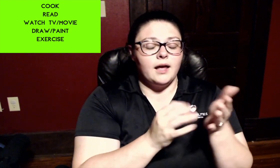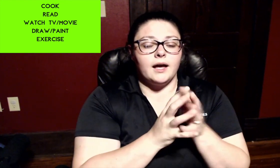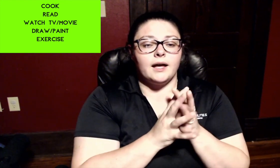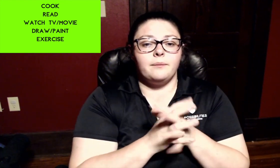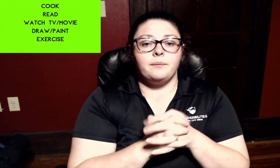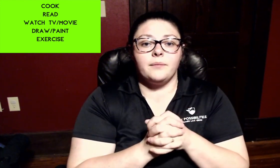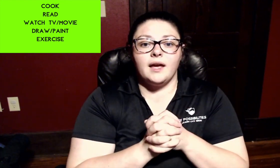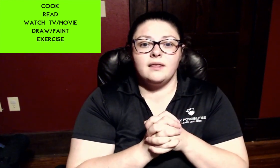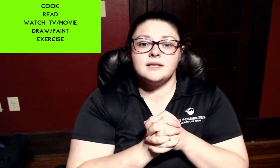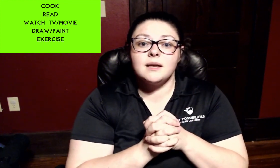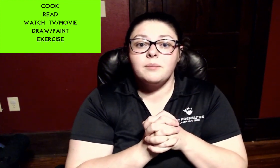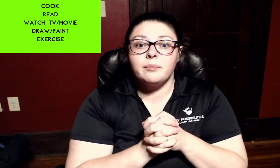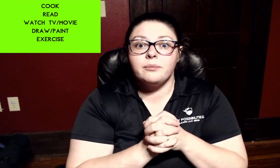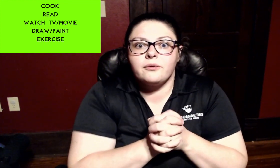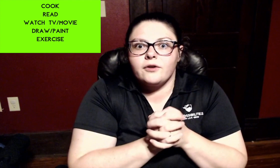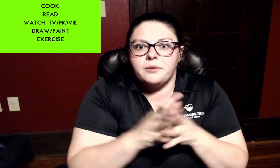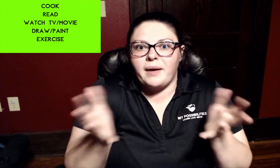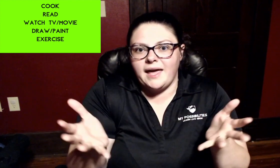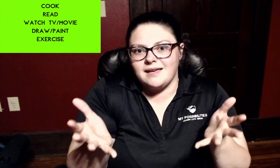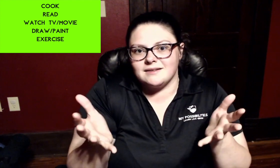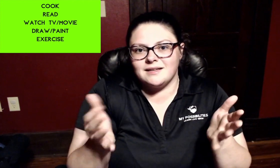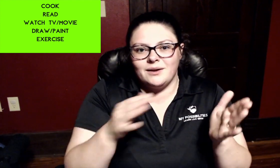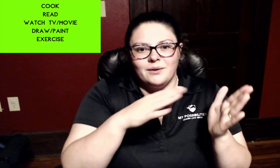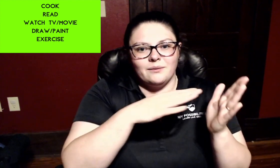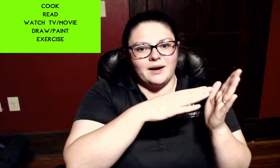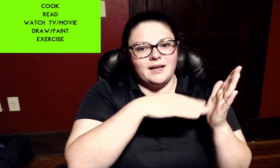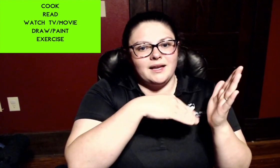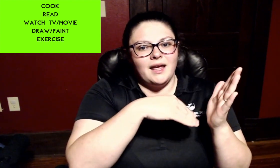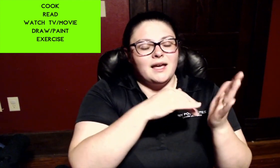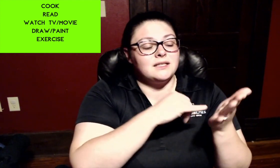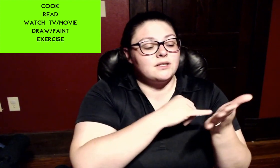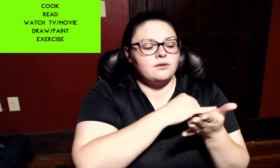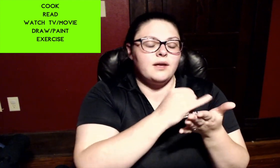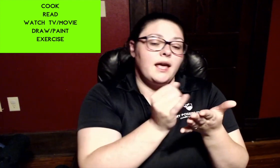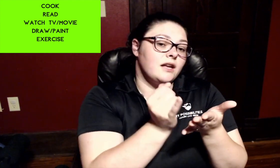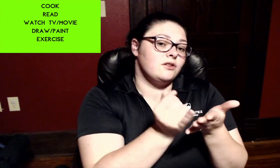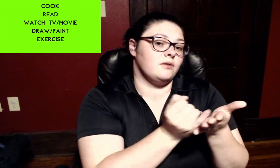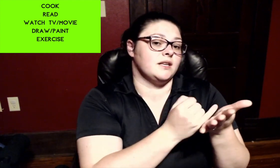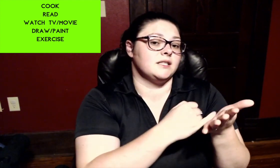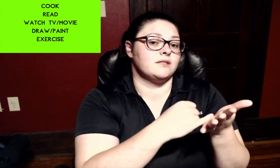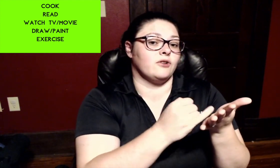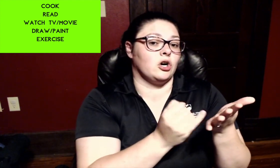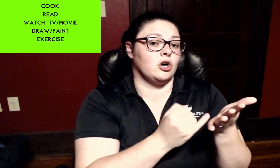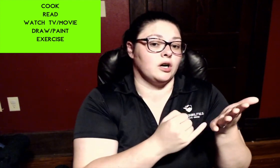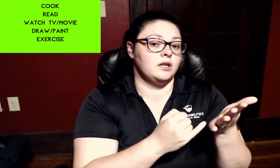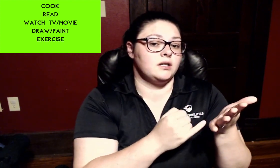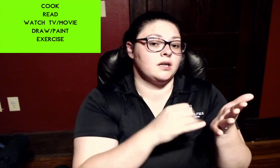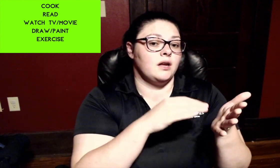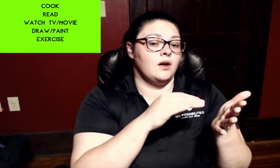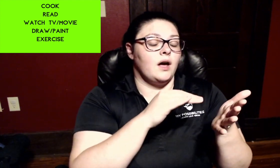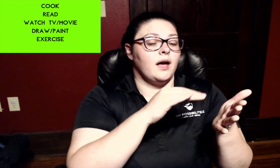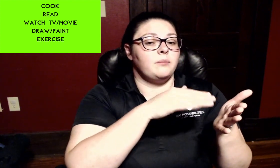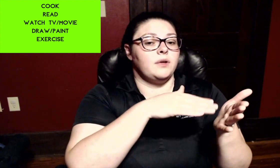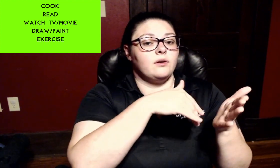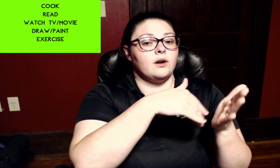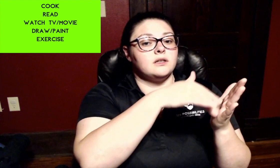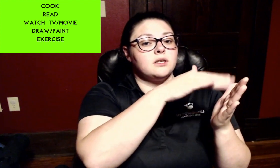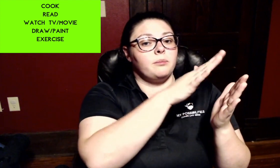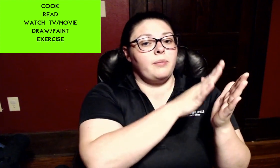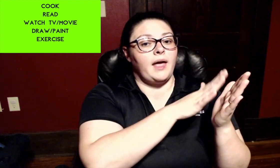And then some people prefer to paint, right? And so you can do this for art, but you could also